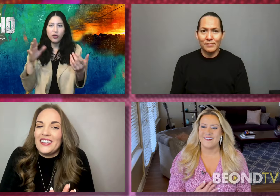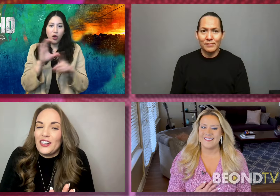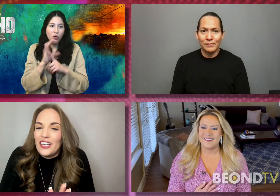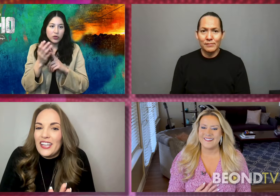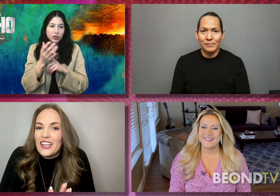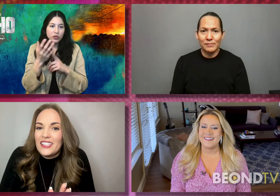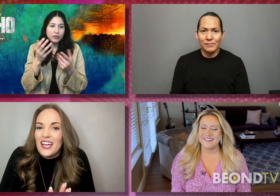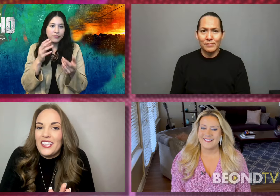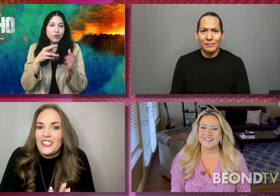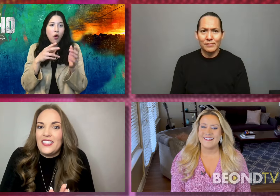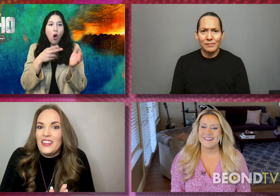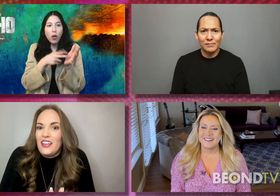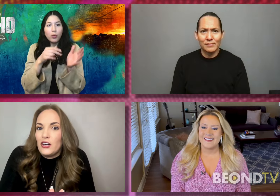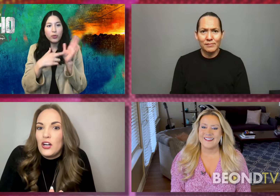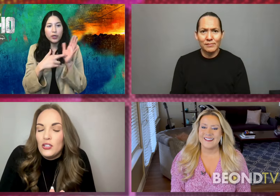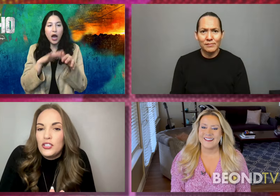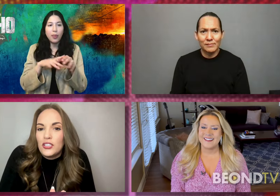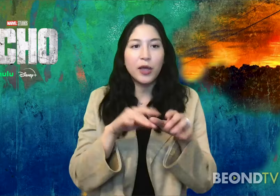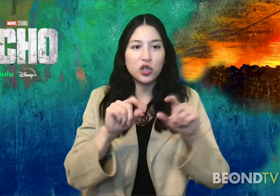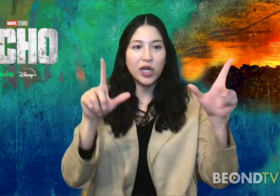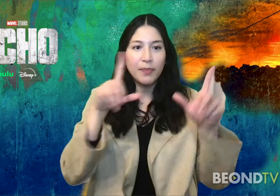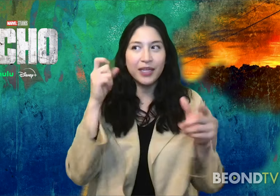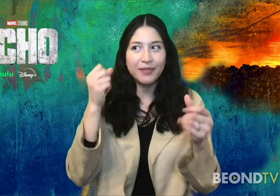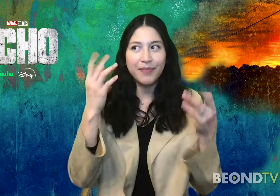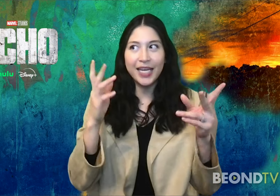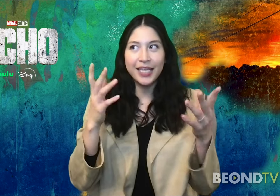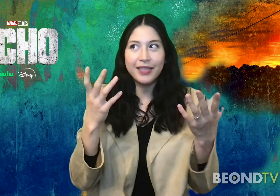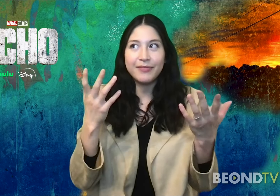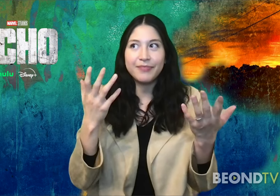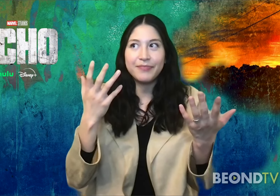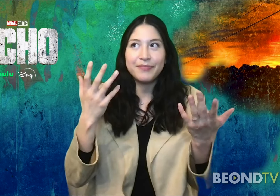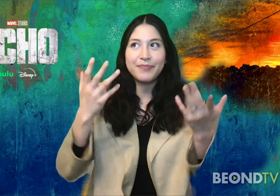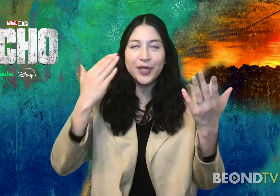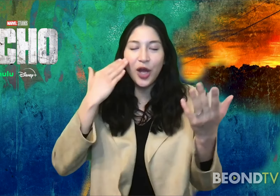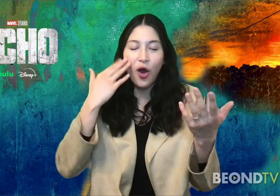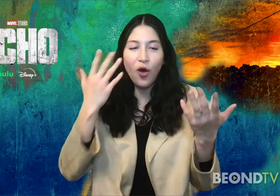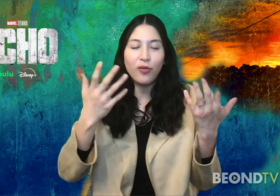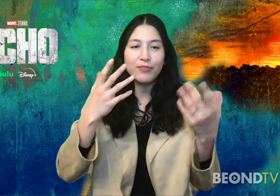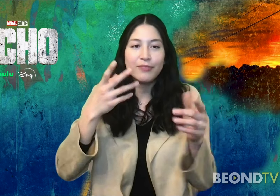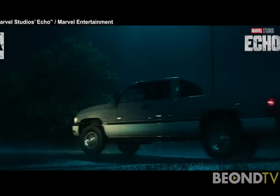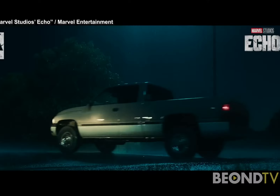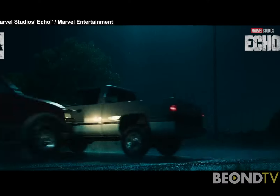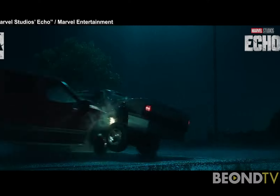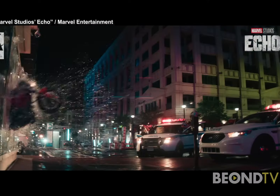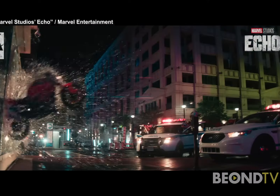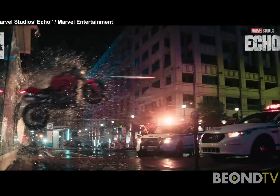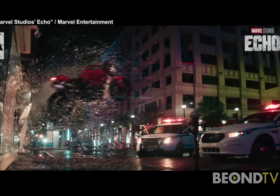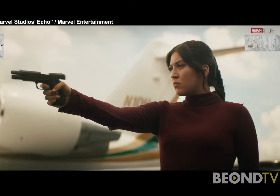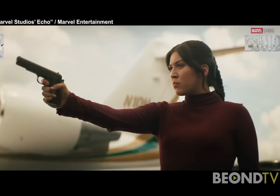and getting excited that their culture is authentically being represented on screen.